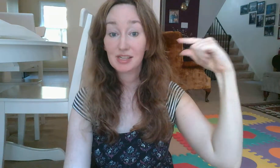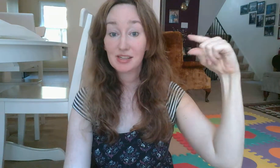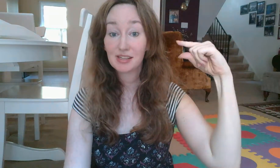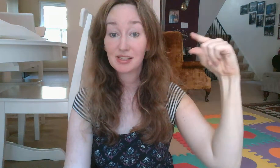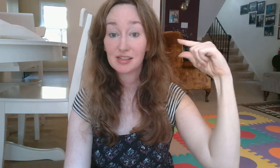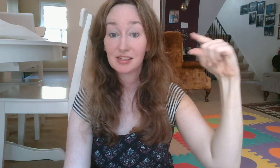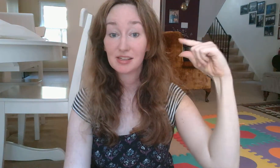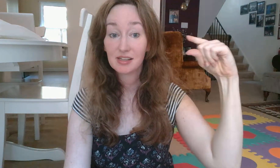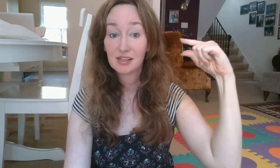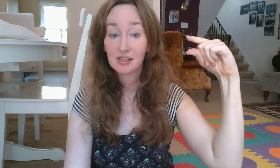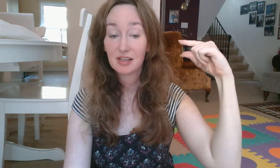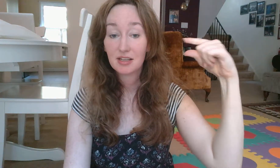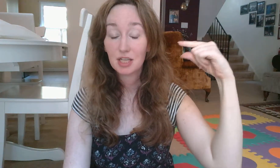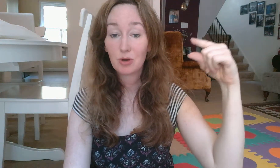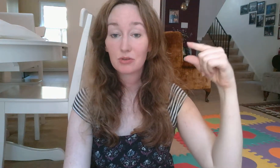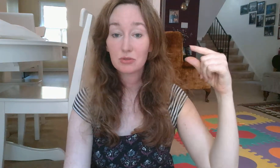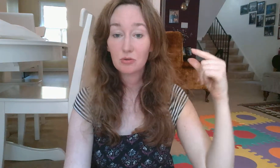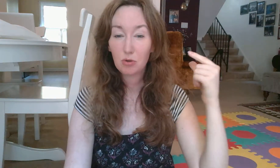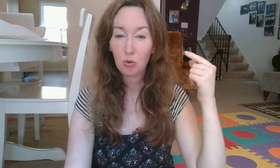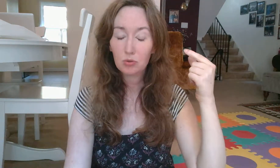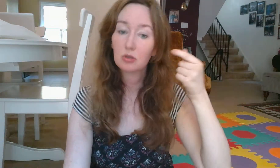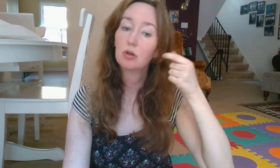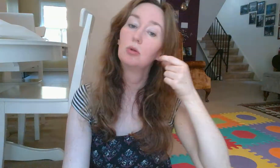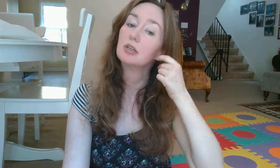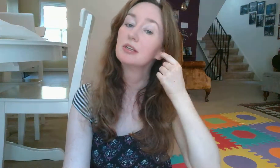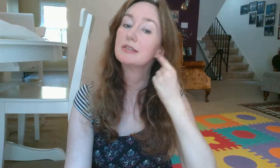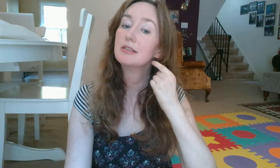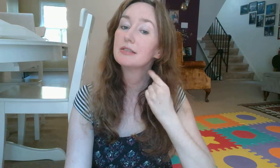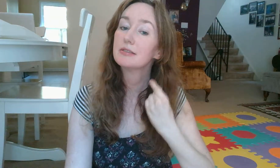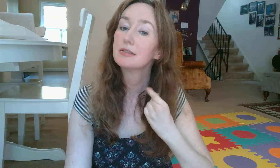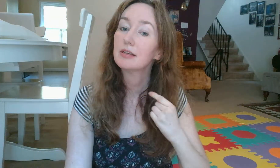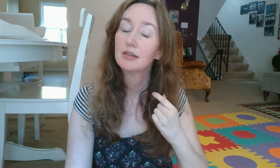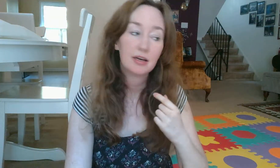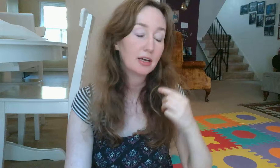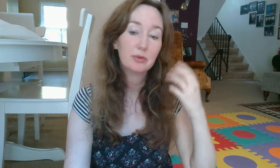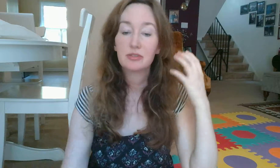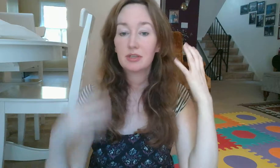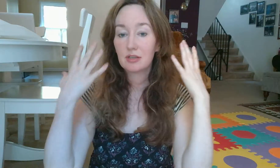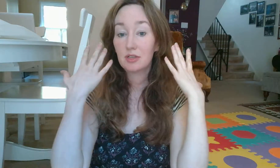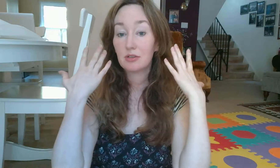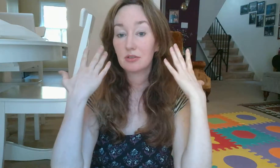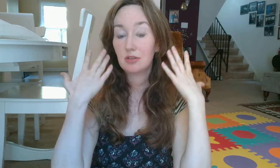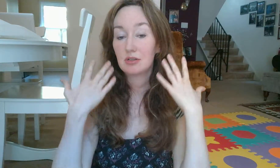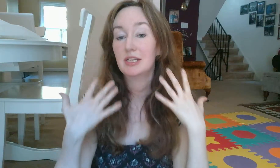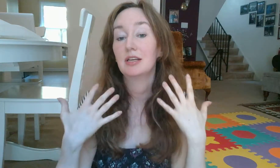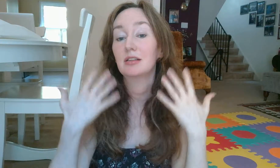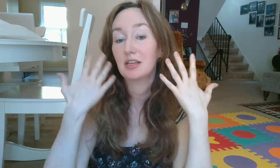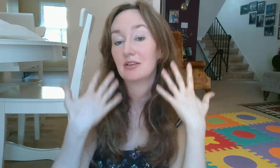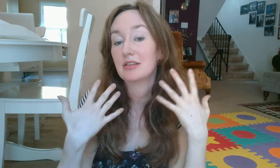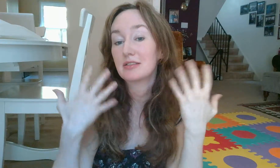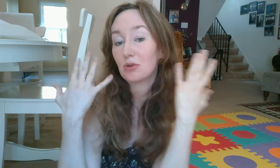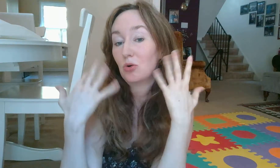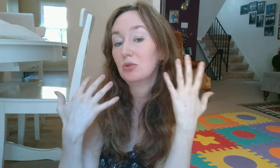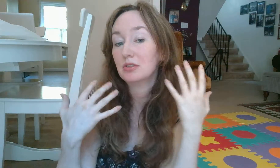green. You also know gold or golden is this. I always think of either long dangling earrings that are golden